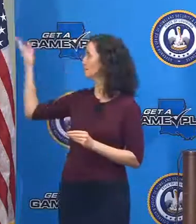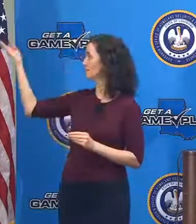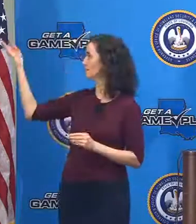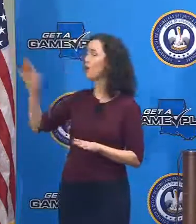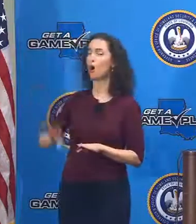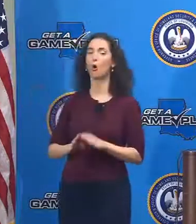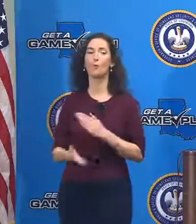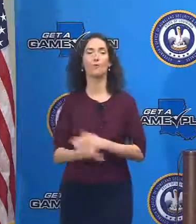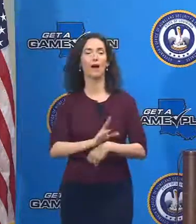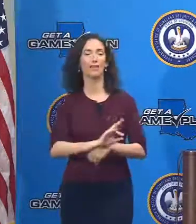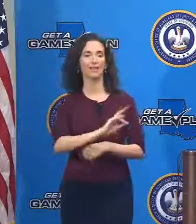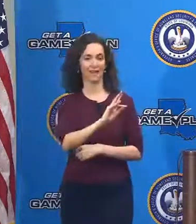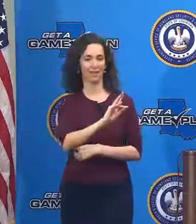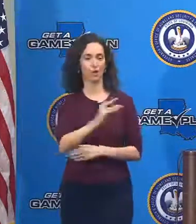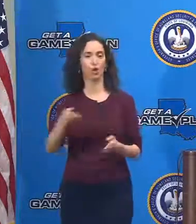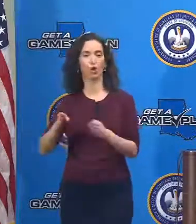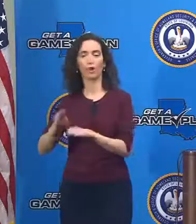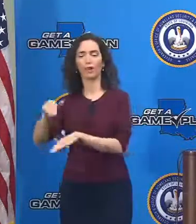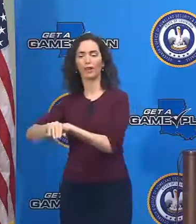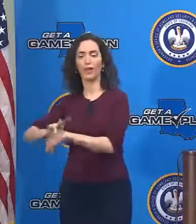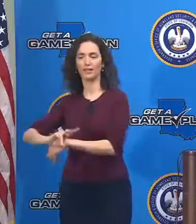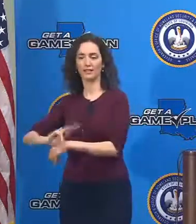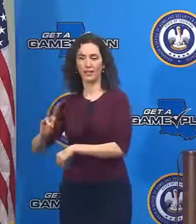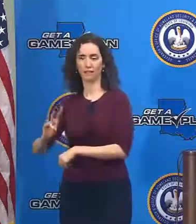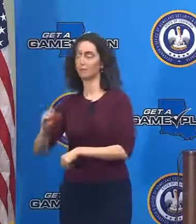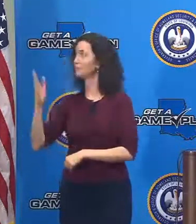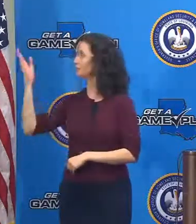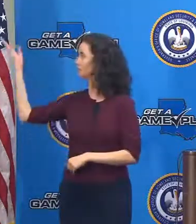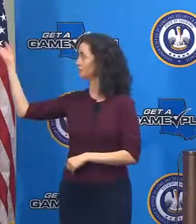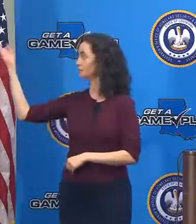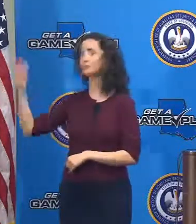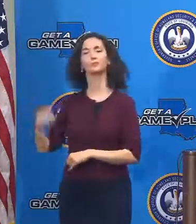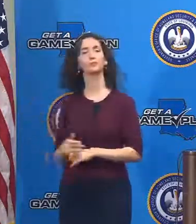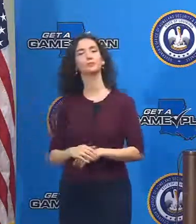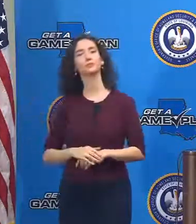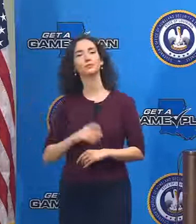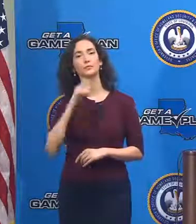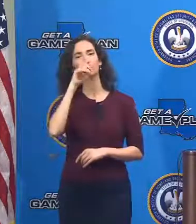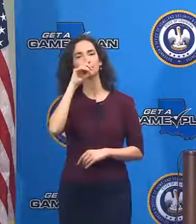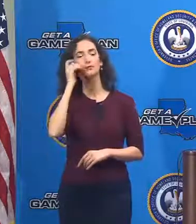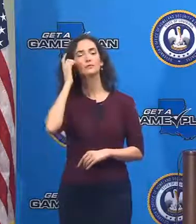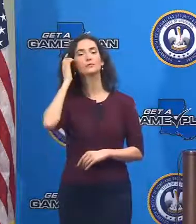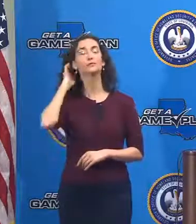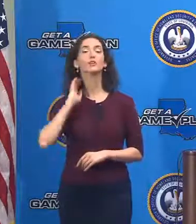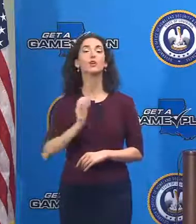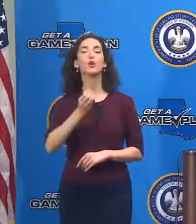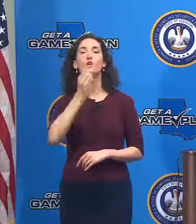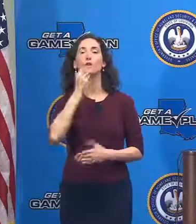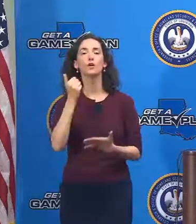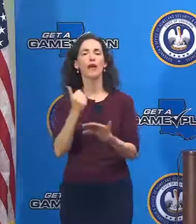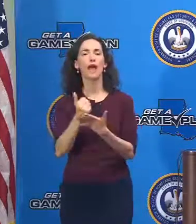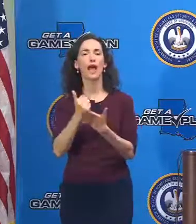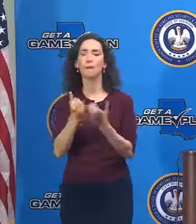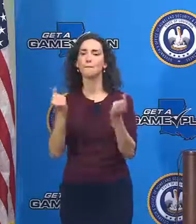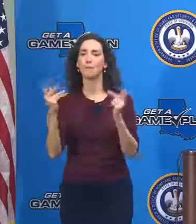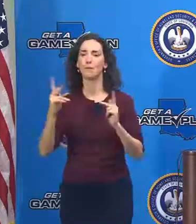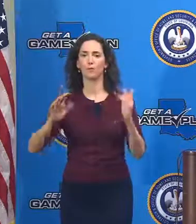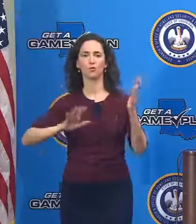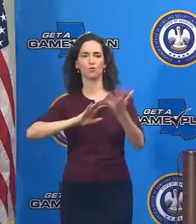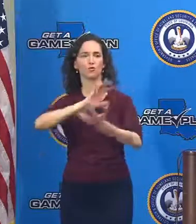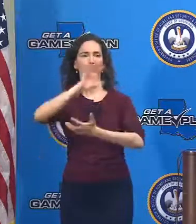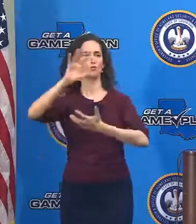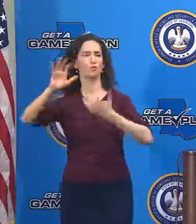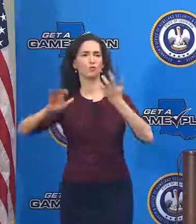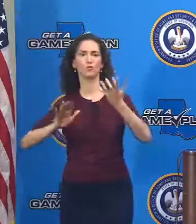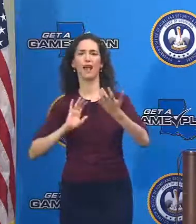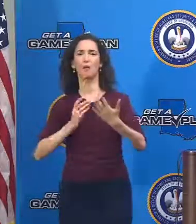for you to see that. Now the food assistance. There's a lot of concern and confusion about the food programs that we